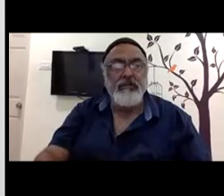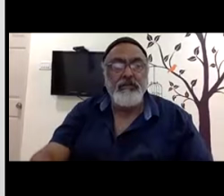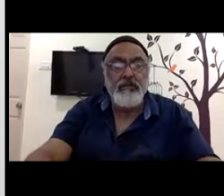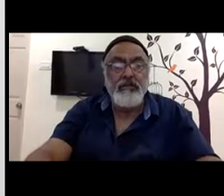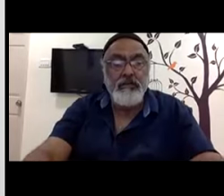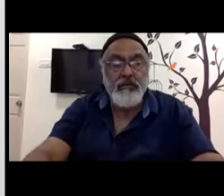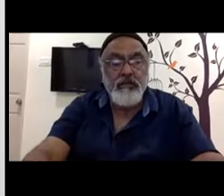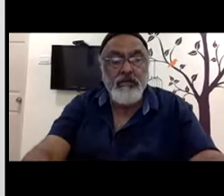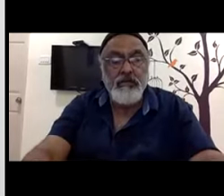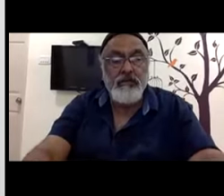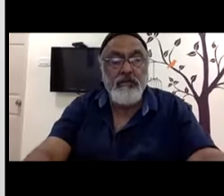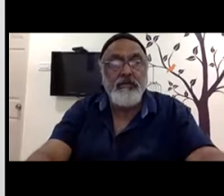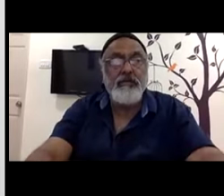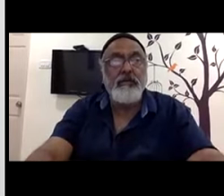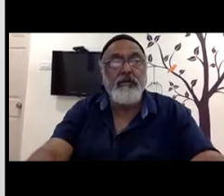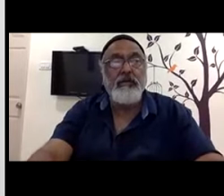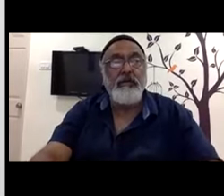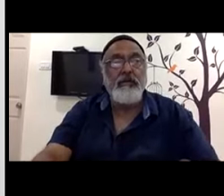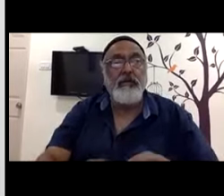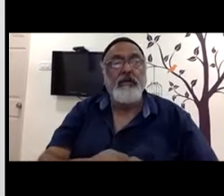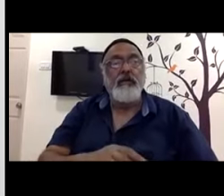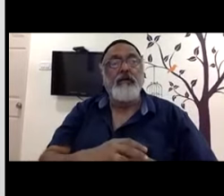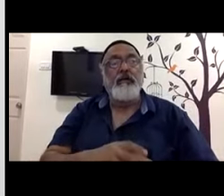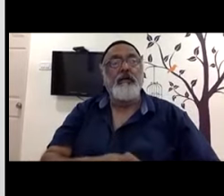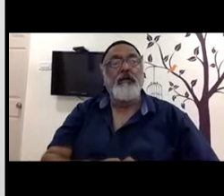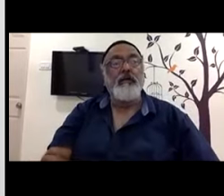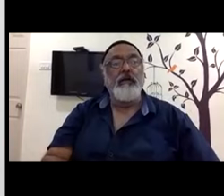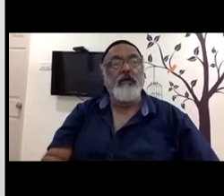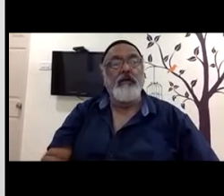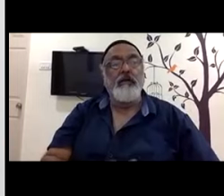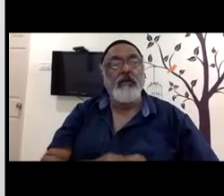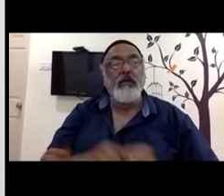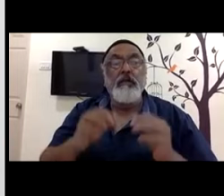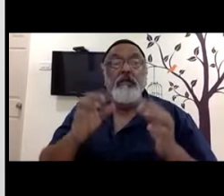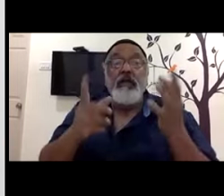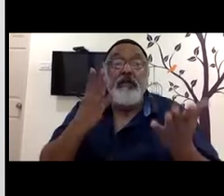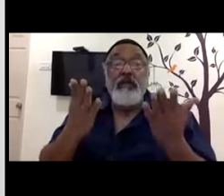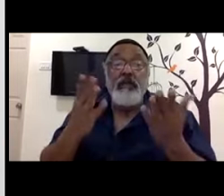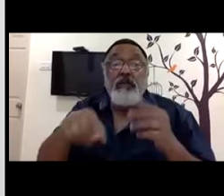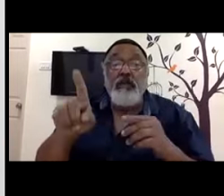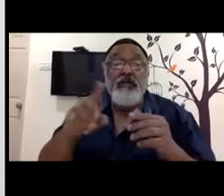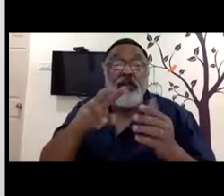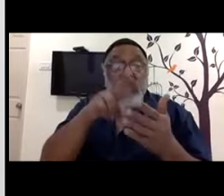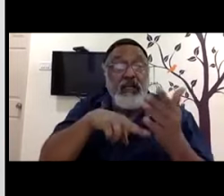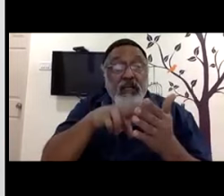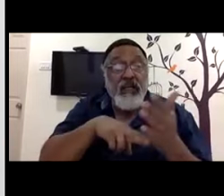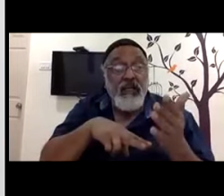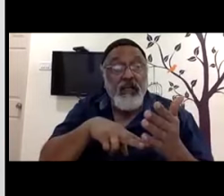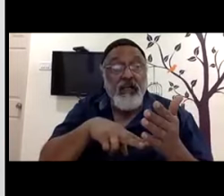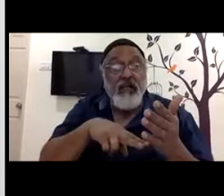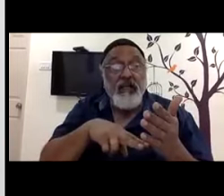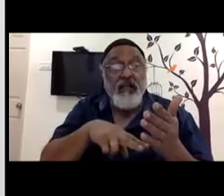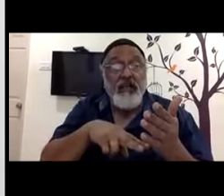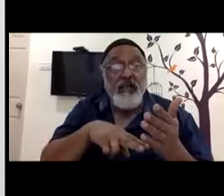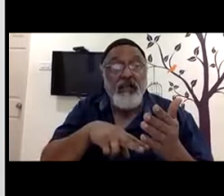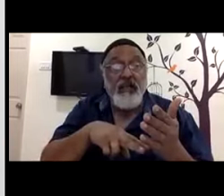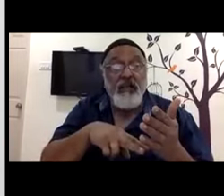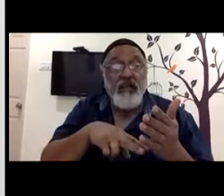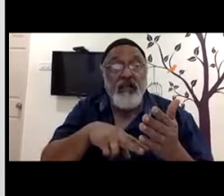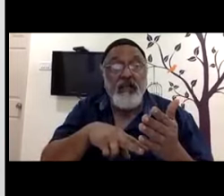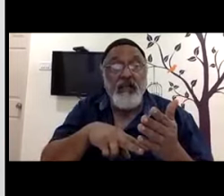what it means, so that if you're reading about it or if you're attending further sessions, you just have some idea about